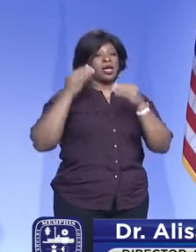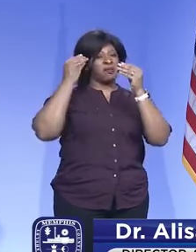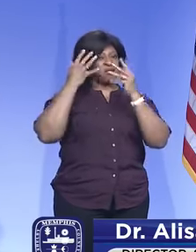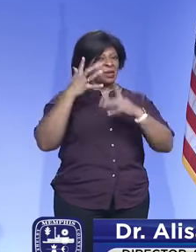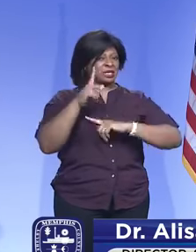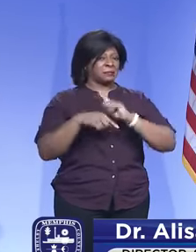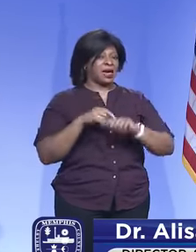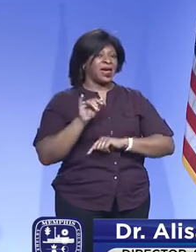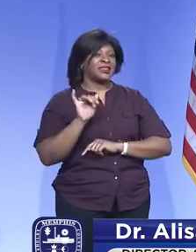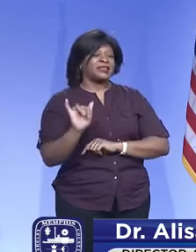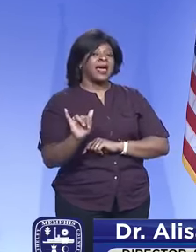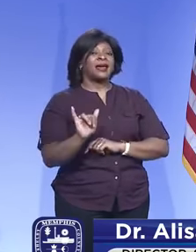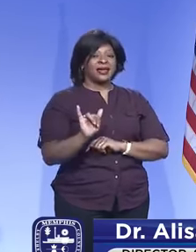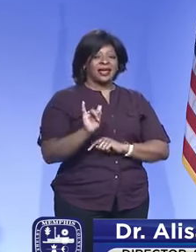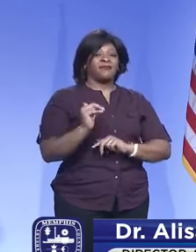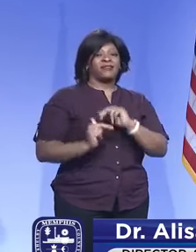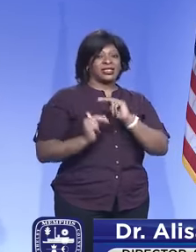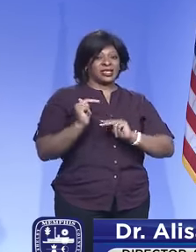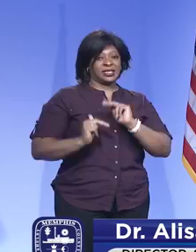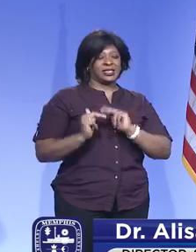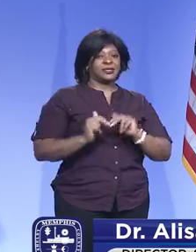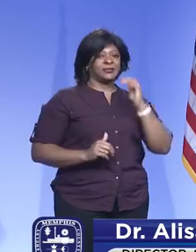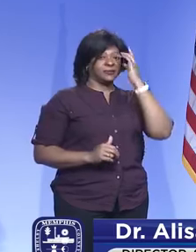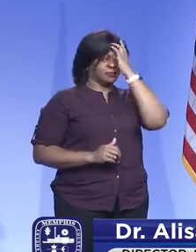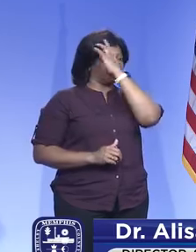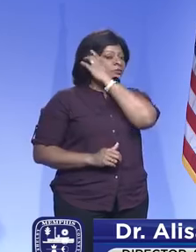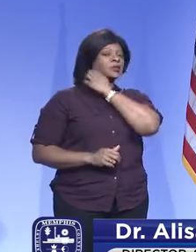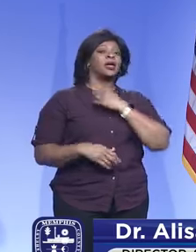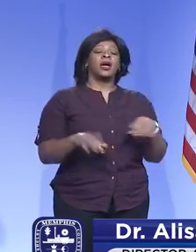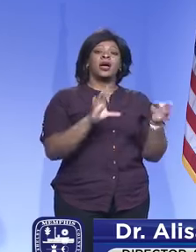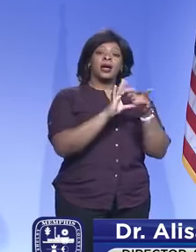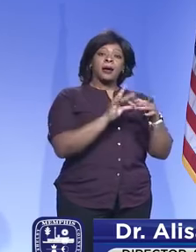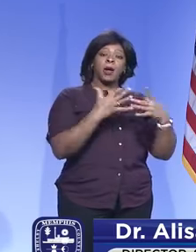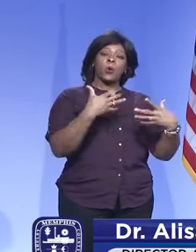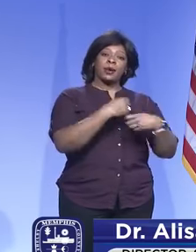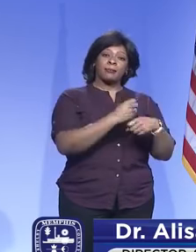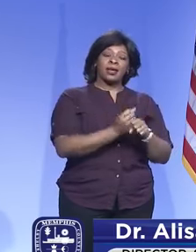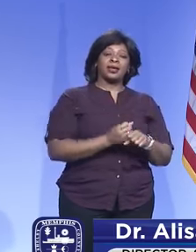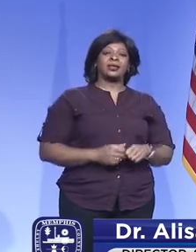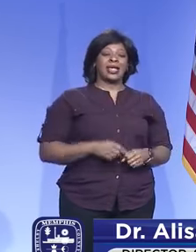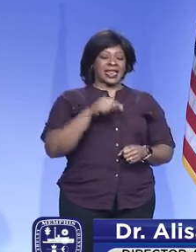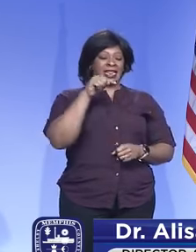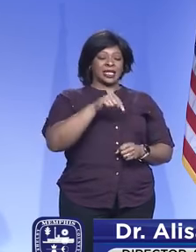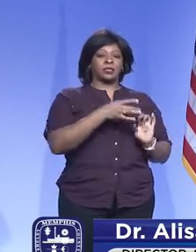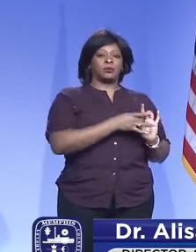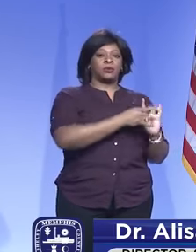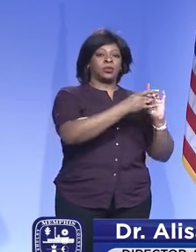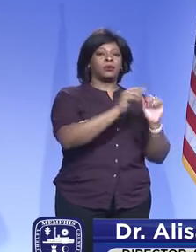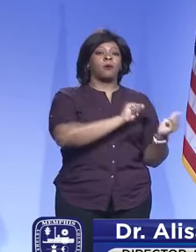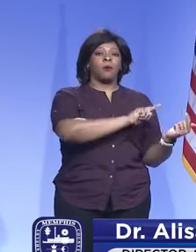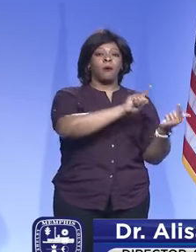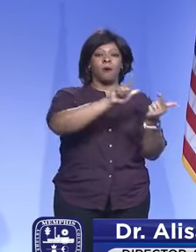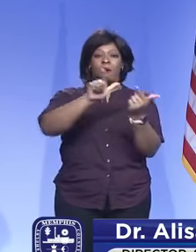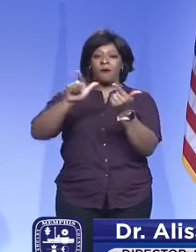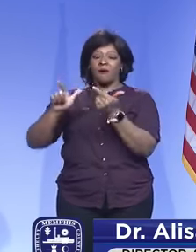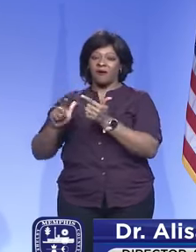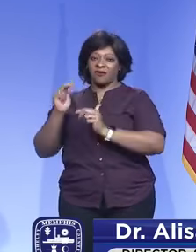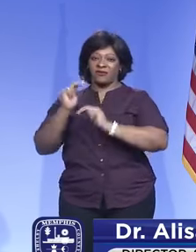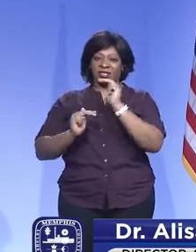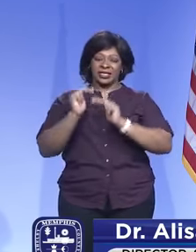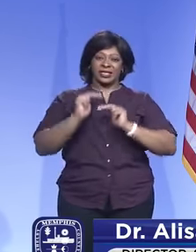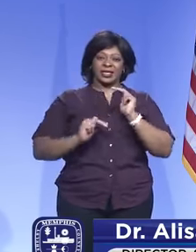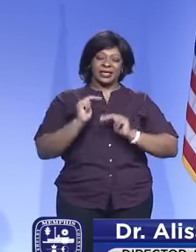on that particular facility. I think the comments that I want to make is this pertains to all facilities.